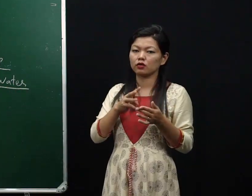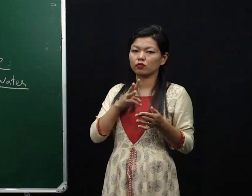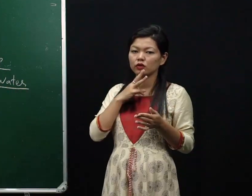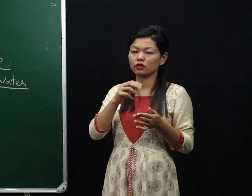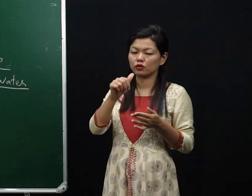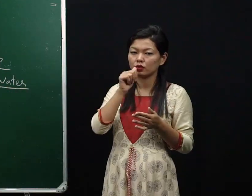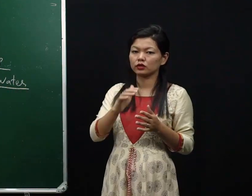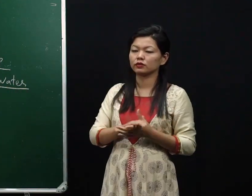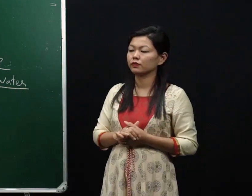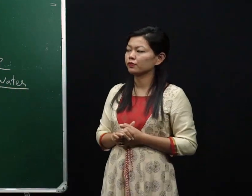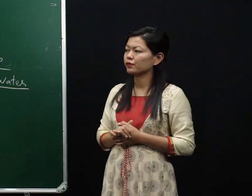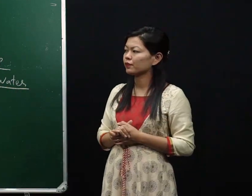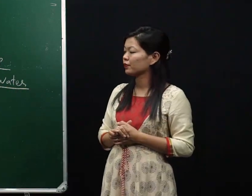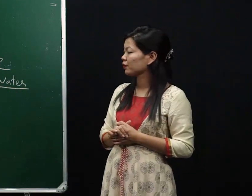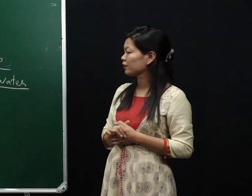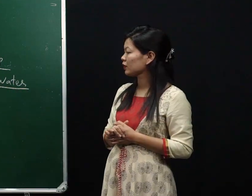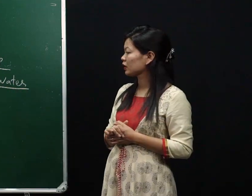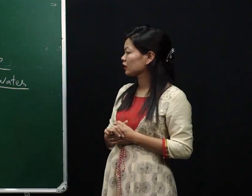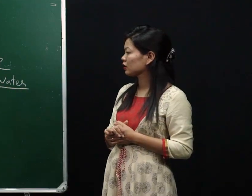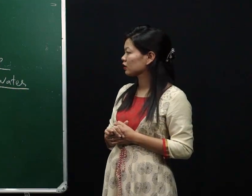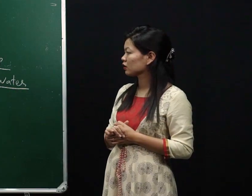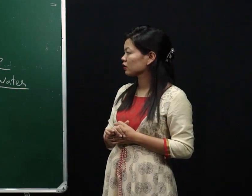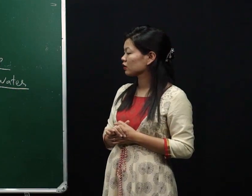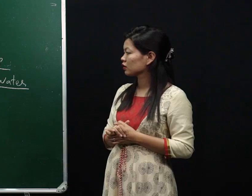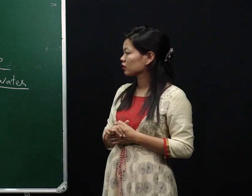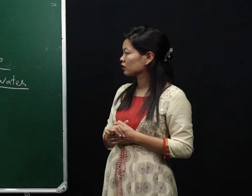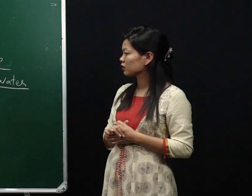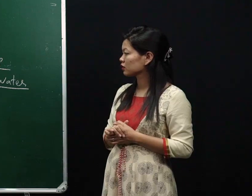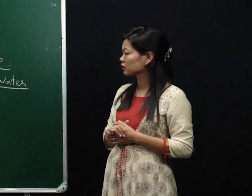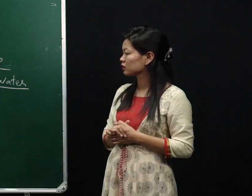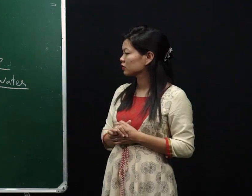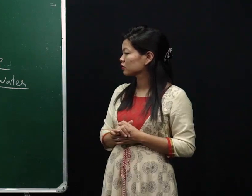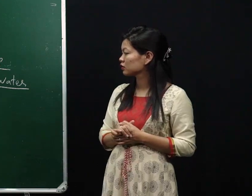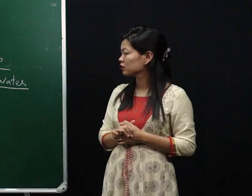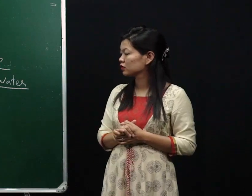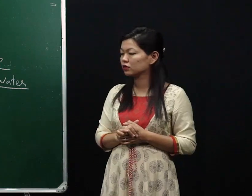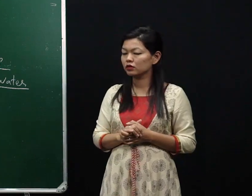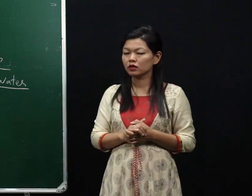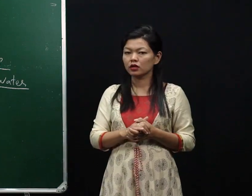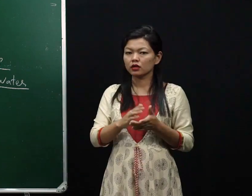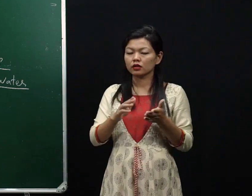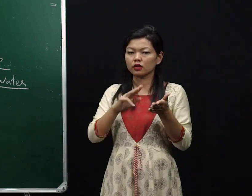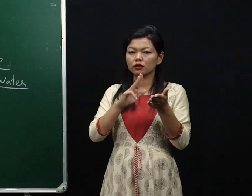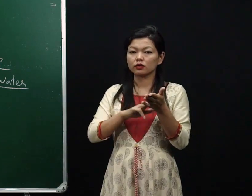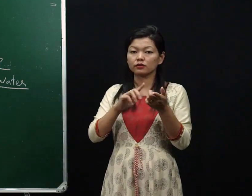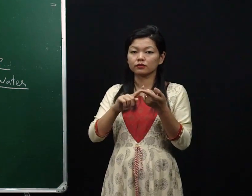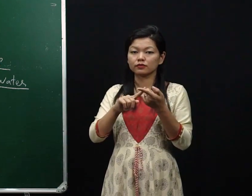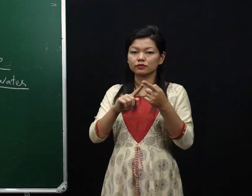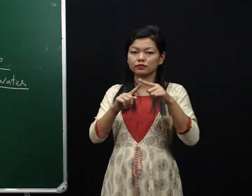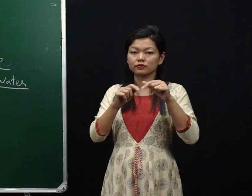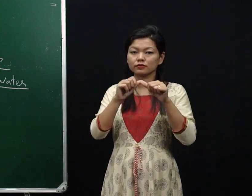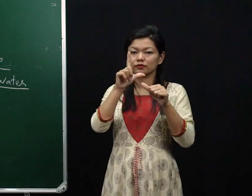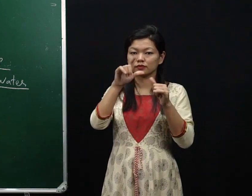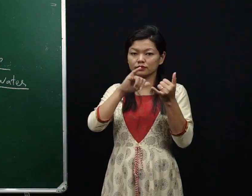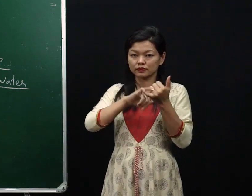Clear? Now, students, metals, they react with water. Clear?